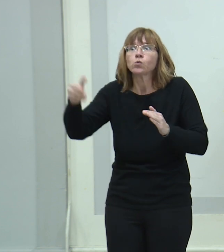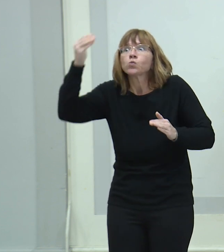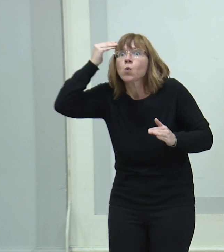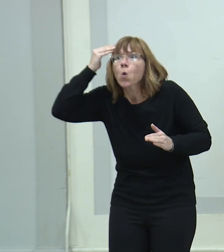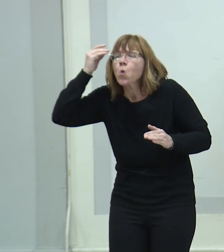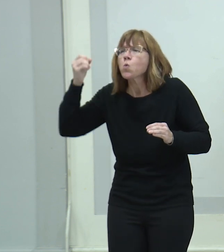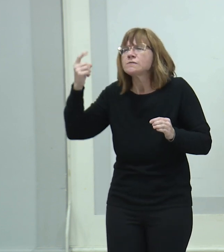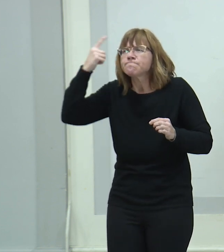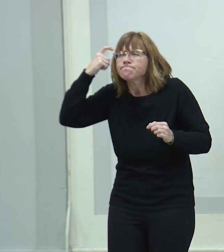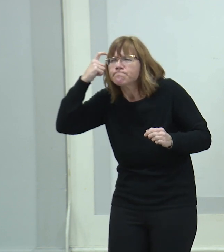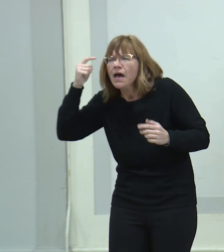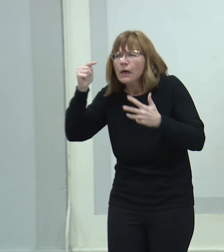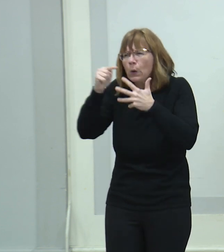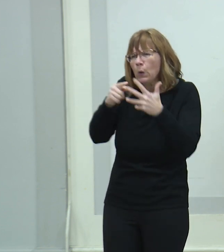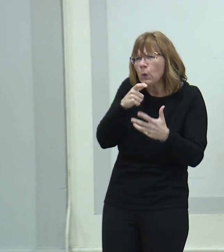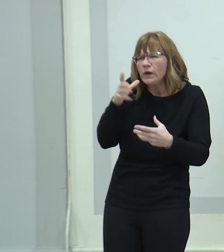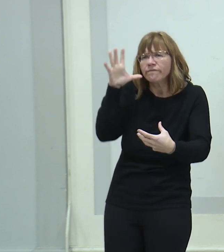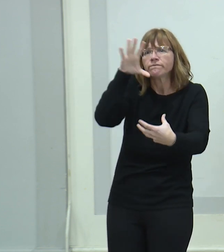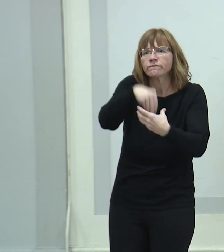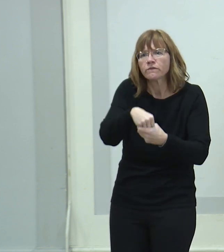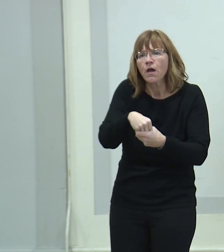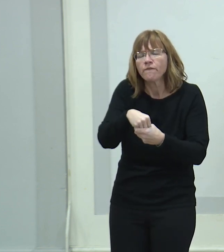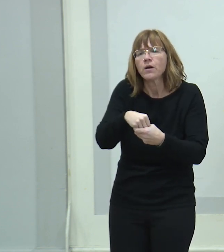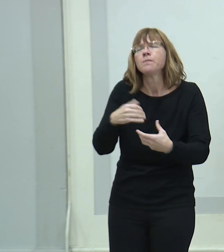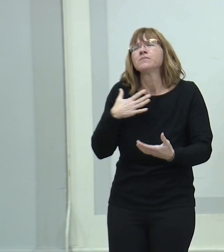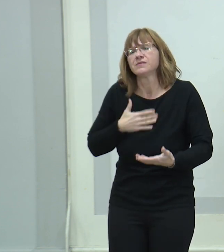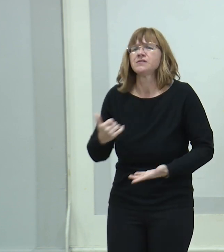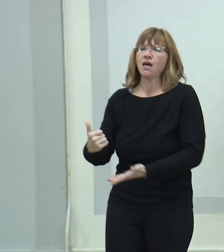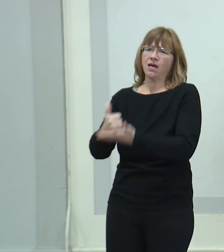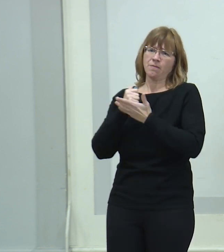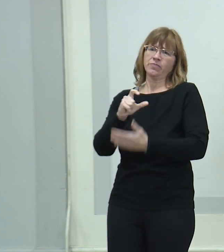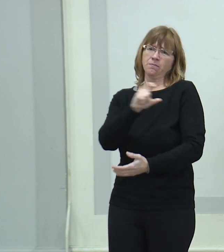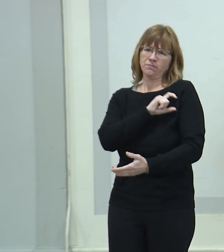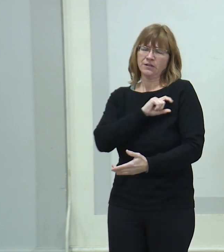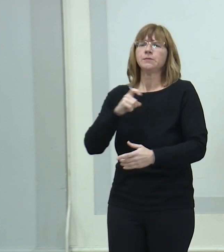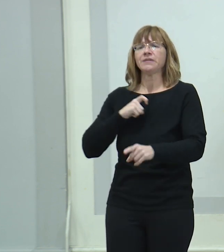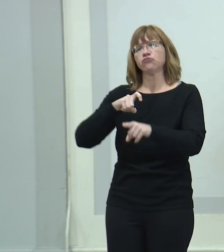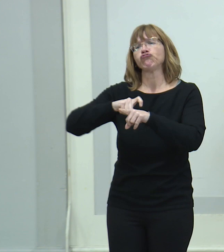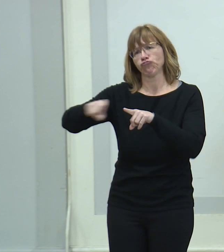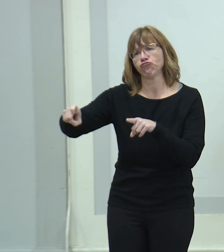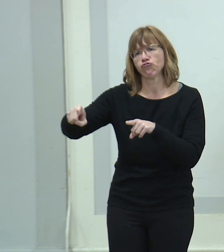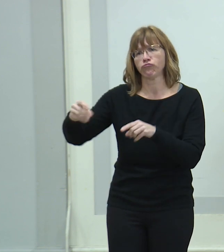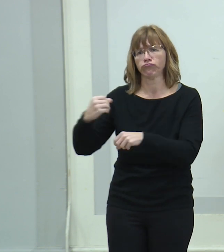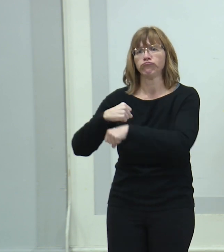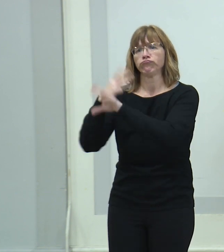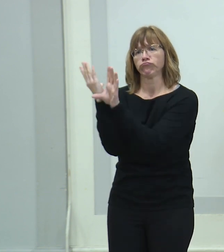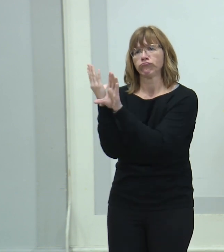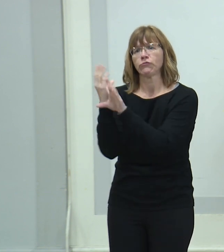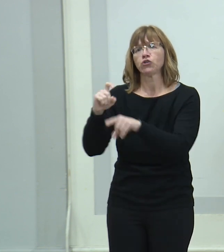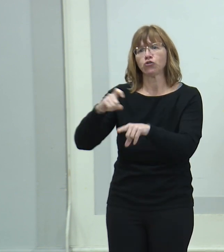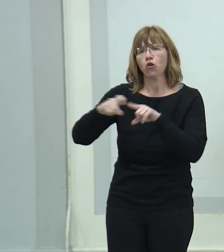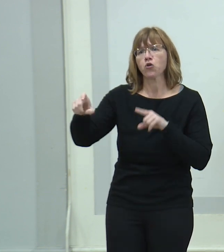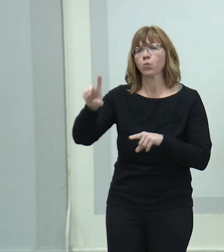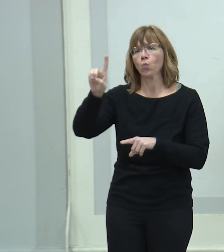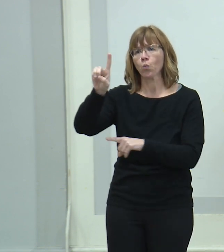of these cases, please call police right away, or you can call anonymously Metro Crime Stoppers at